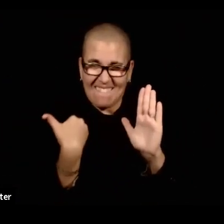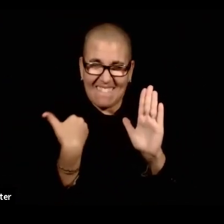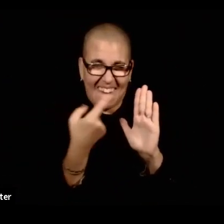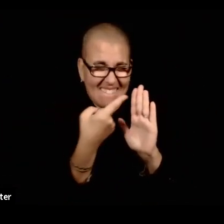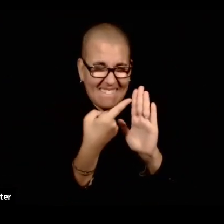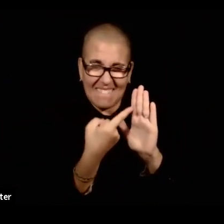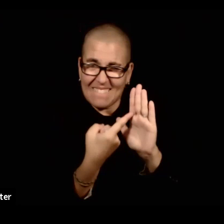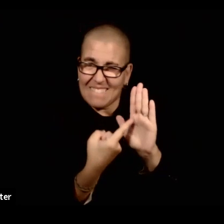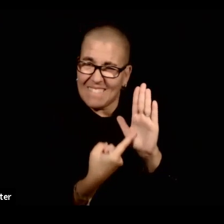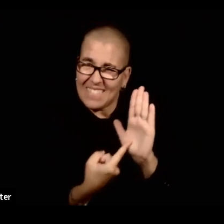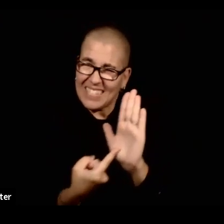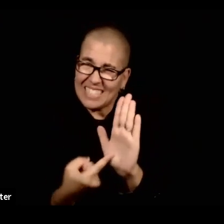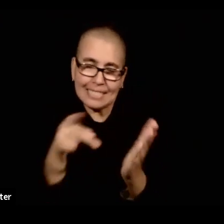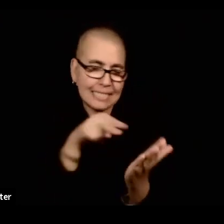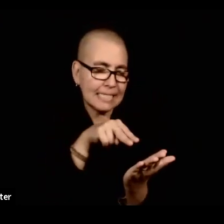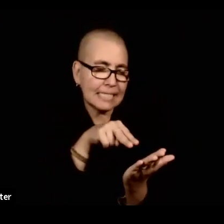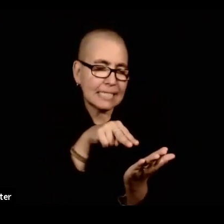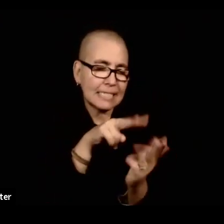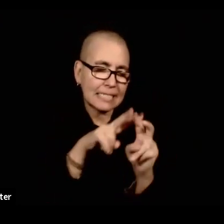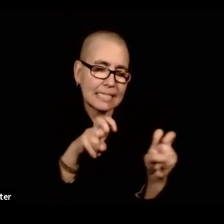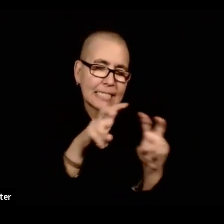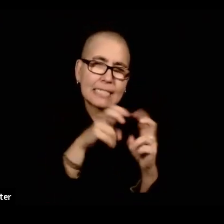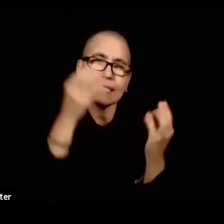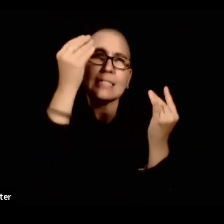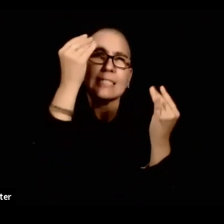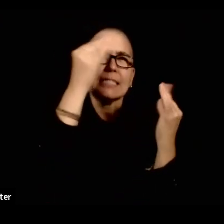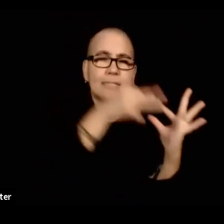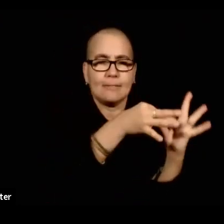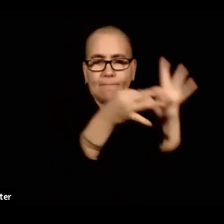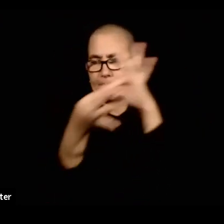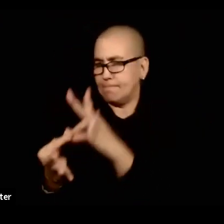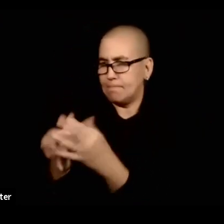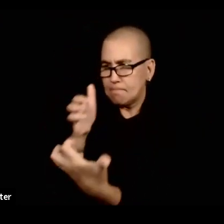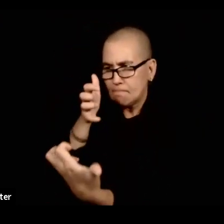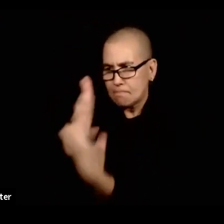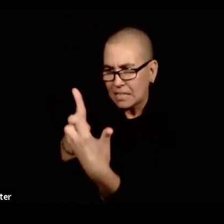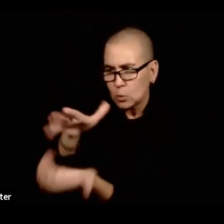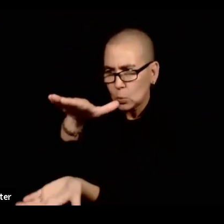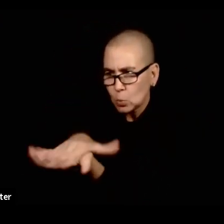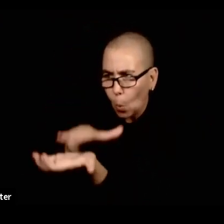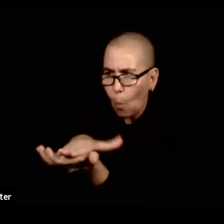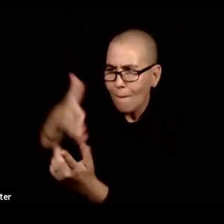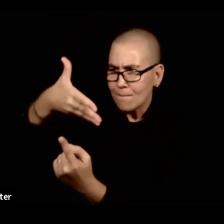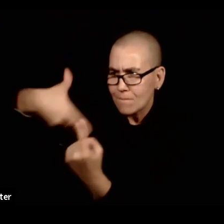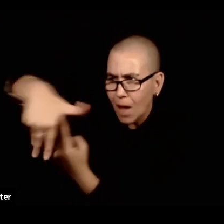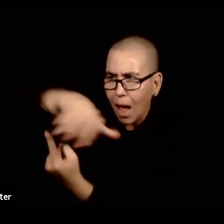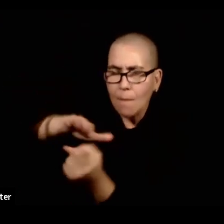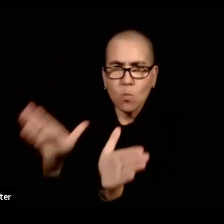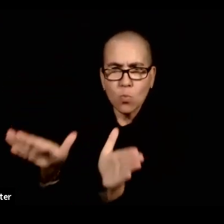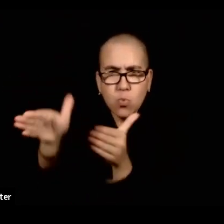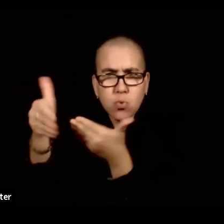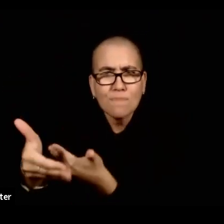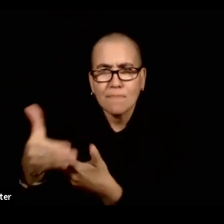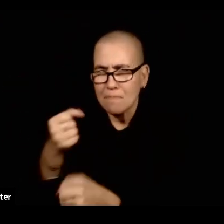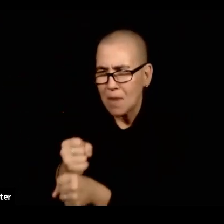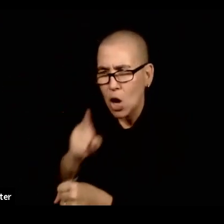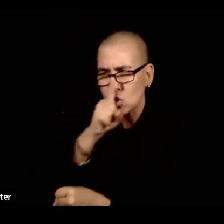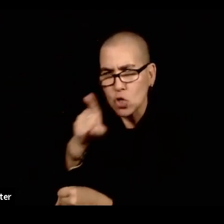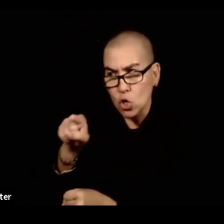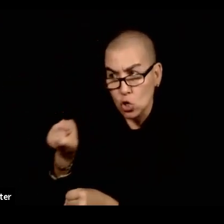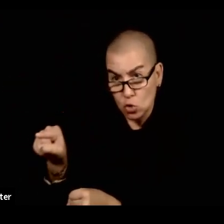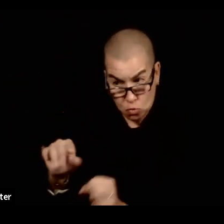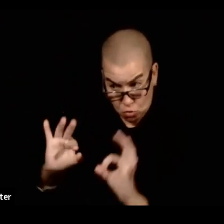our infrastructure and see how can we meld the need to make sure that kids have the best education possible, but